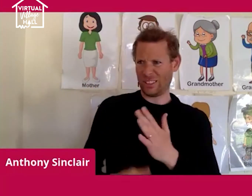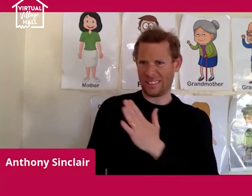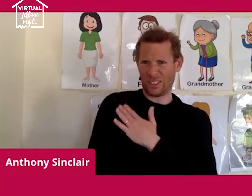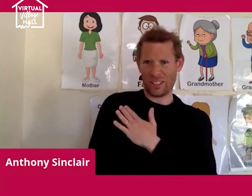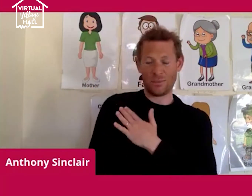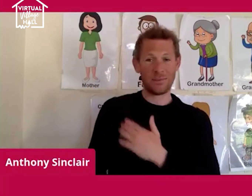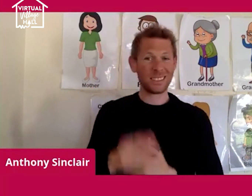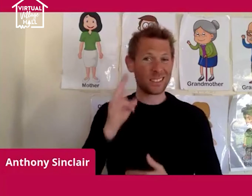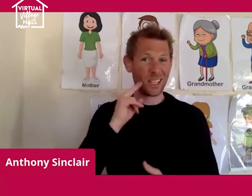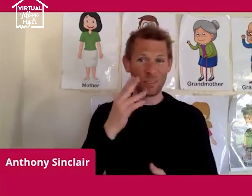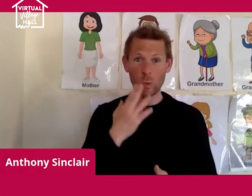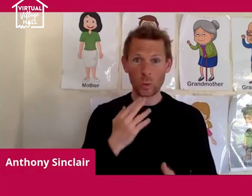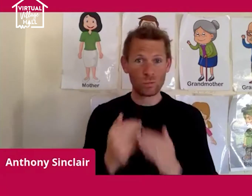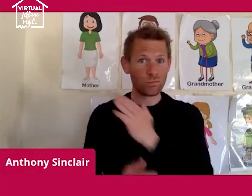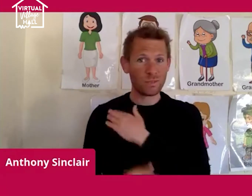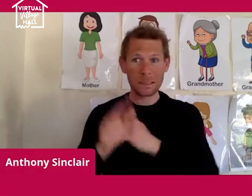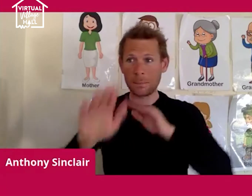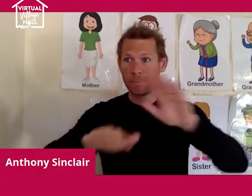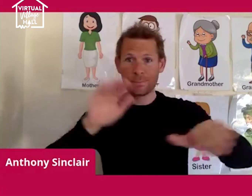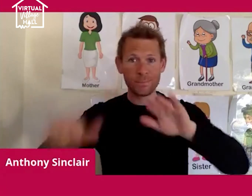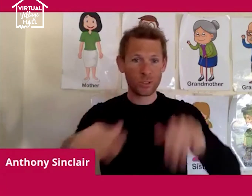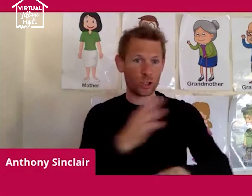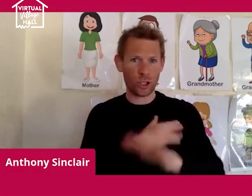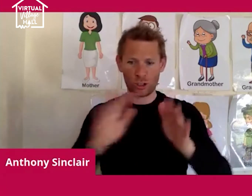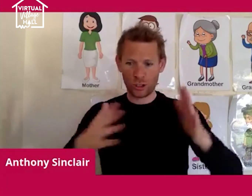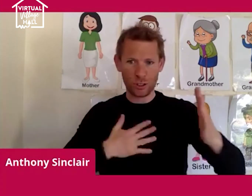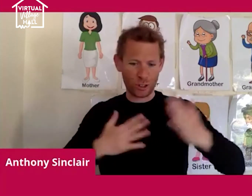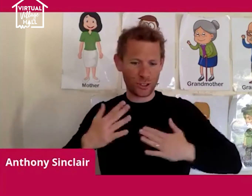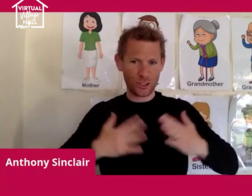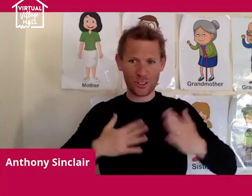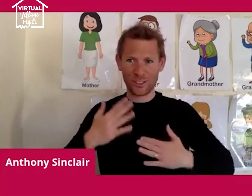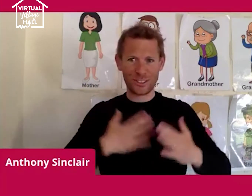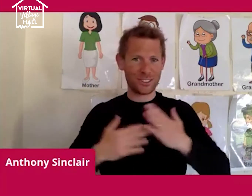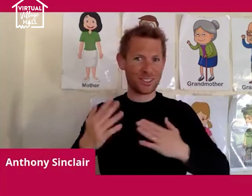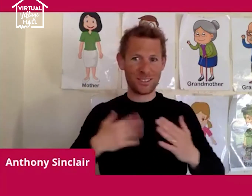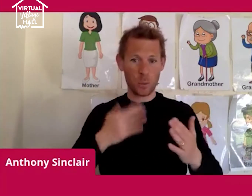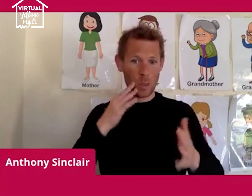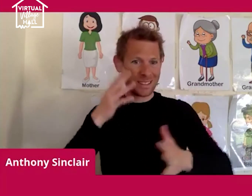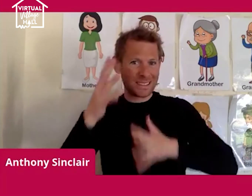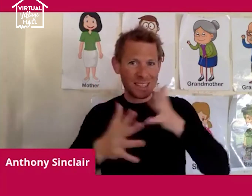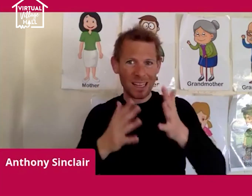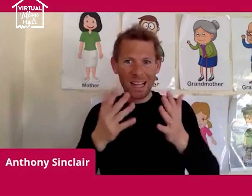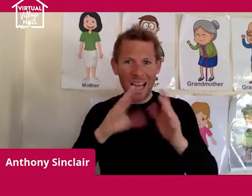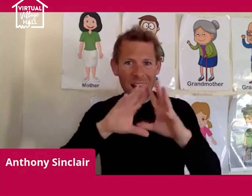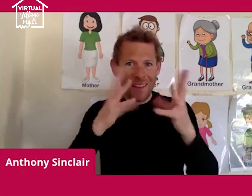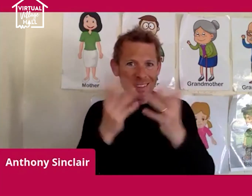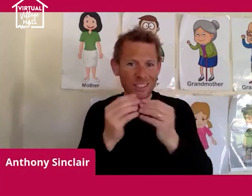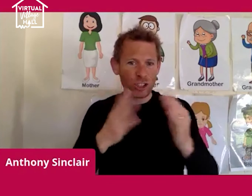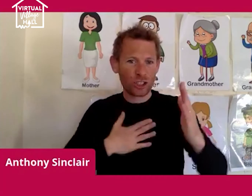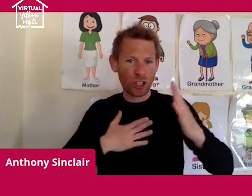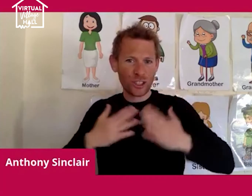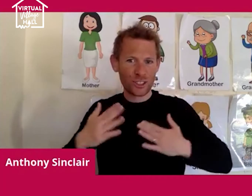approach someone and make contact, physical contact, but in deaf culture, it's quite normal to touch, to tap someone to get